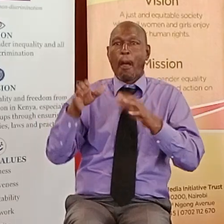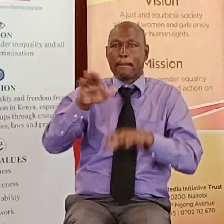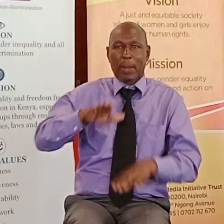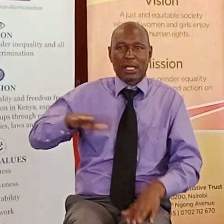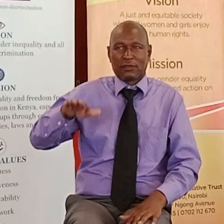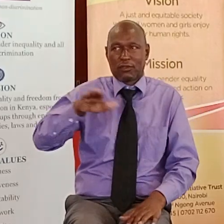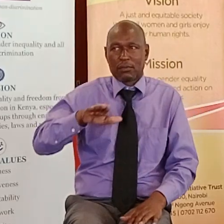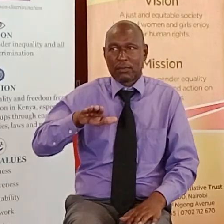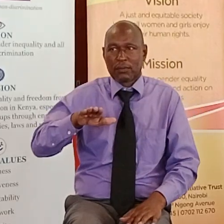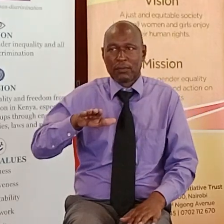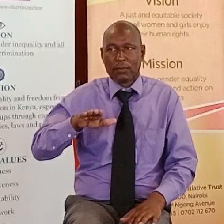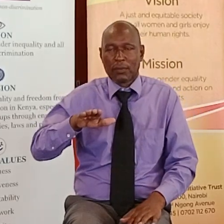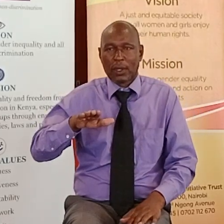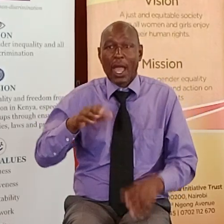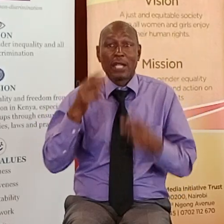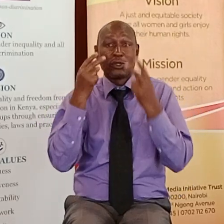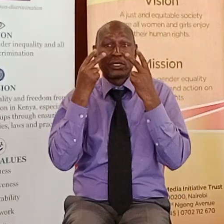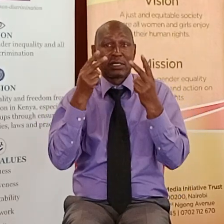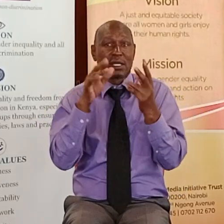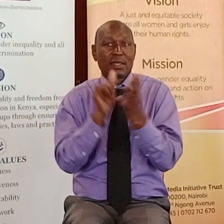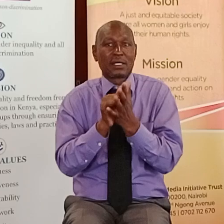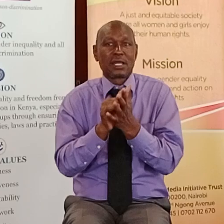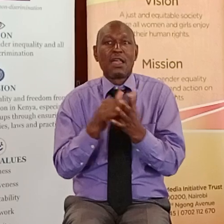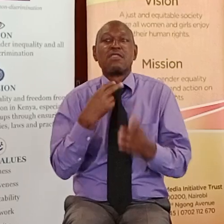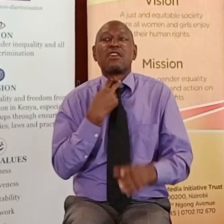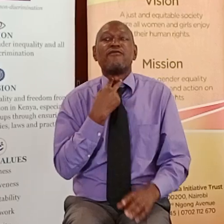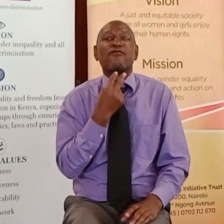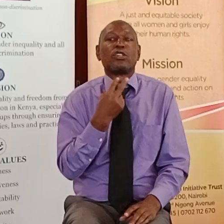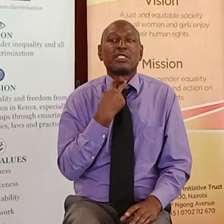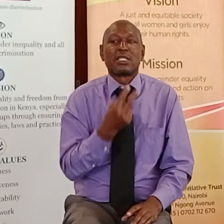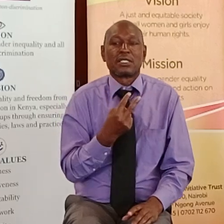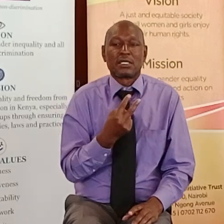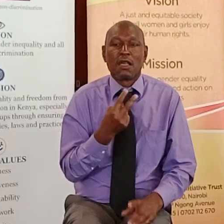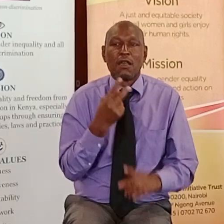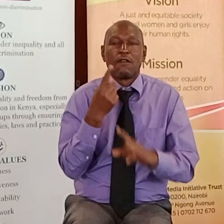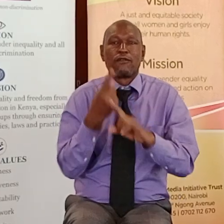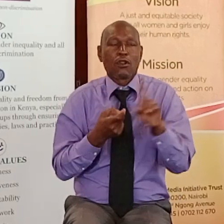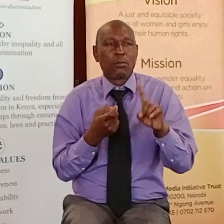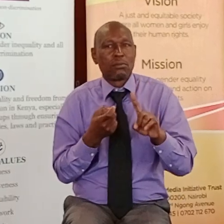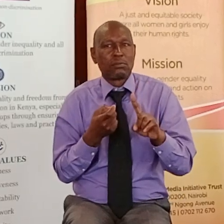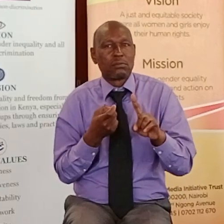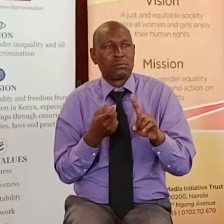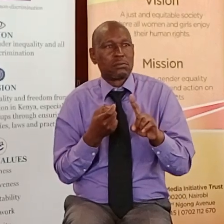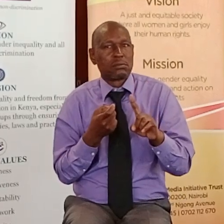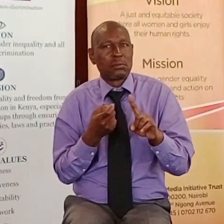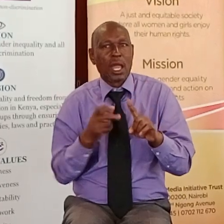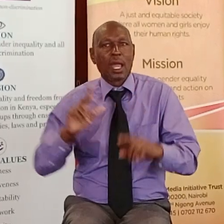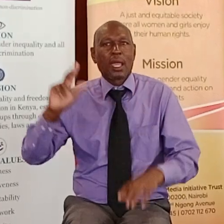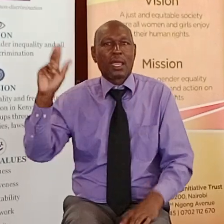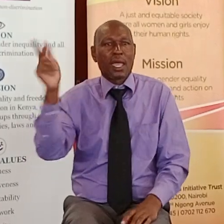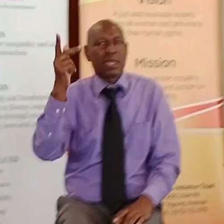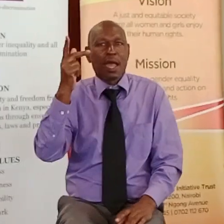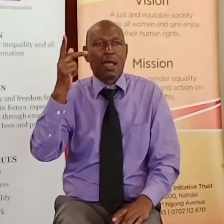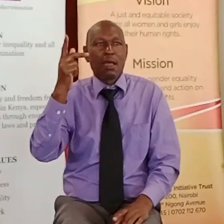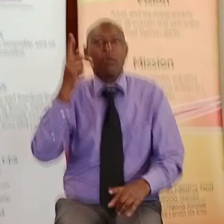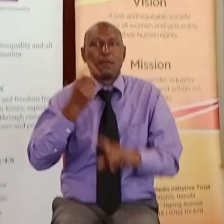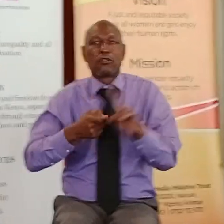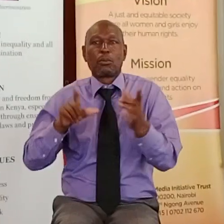that the voices from from Kenya, from our local